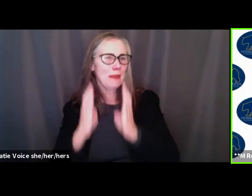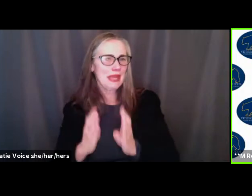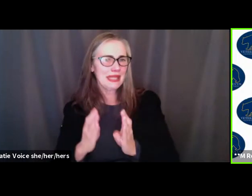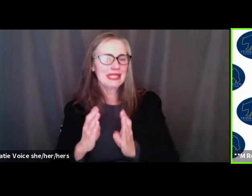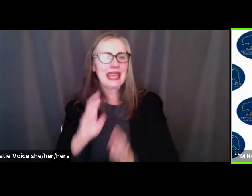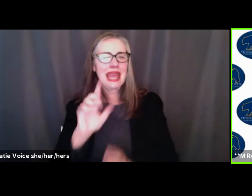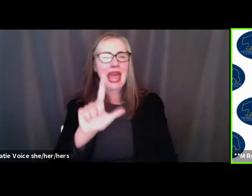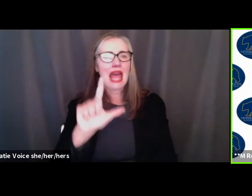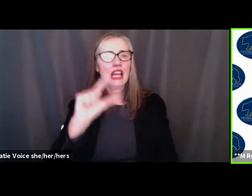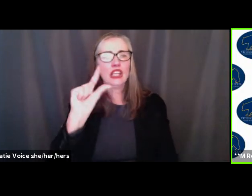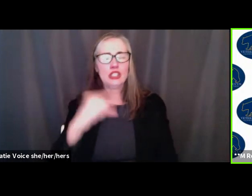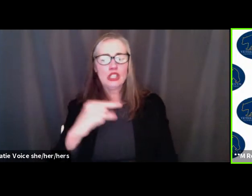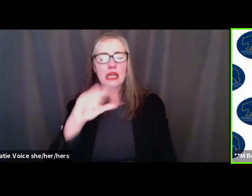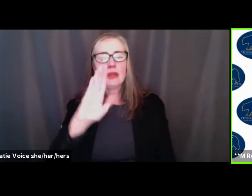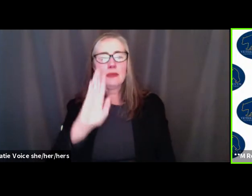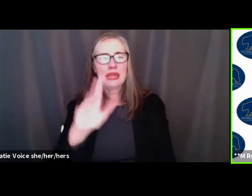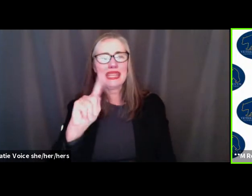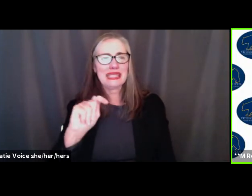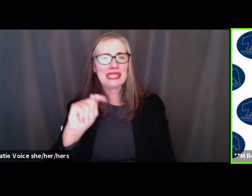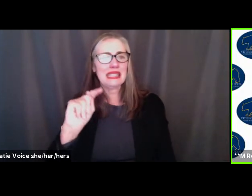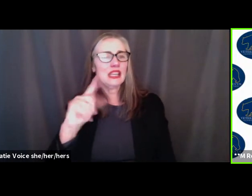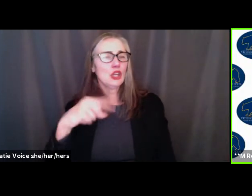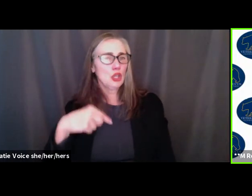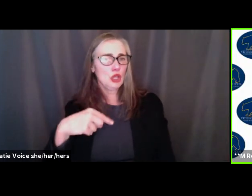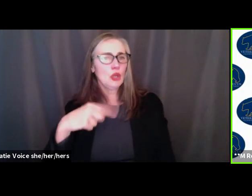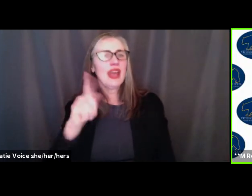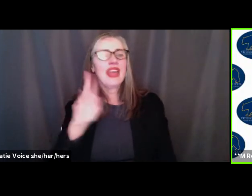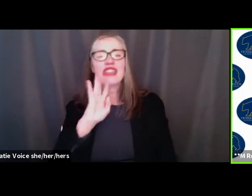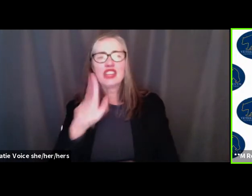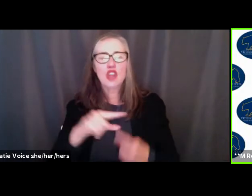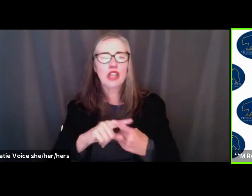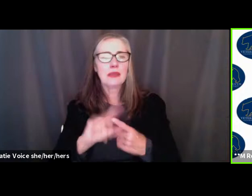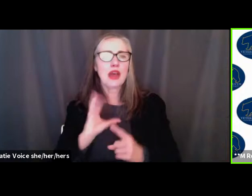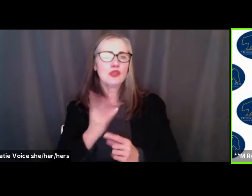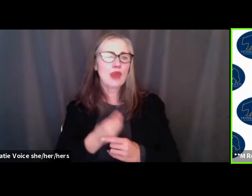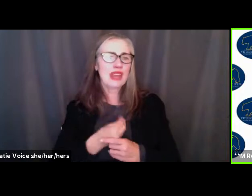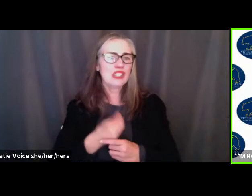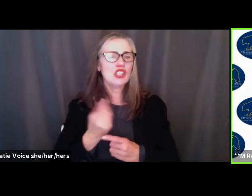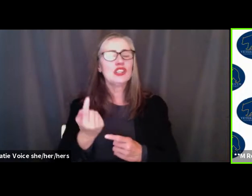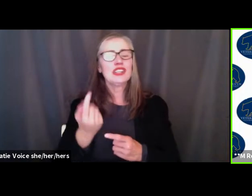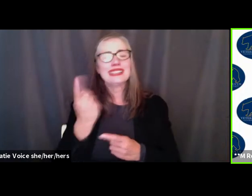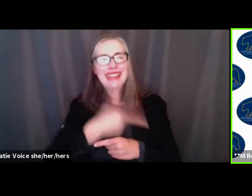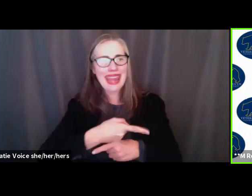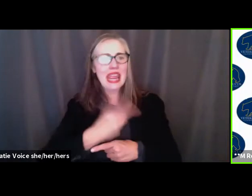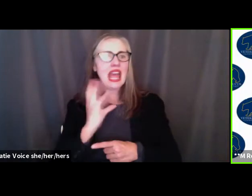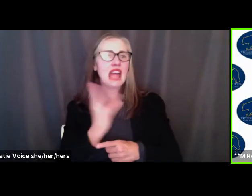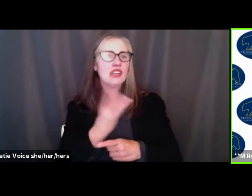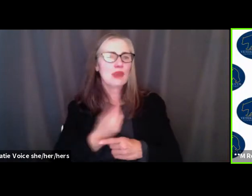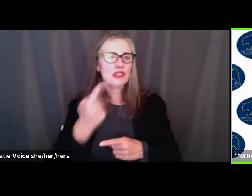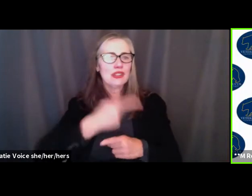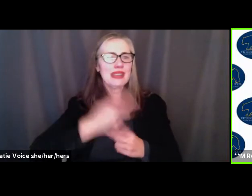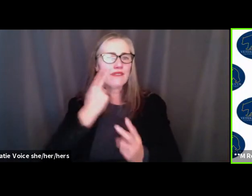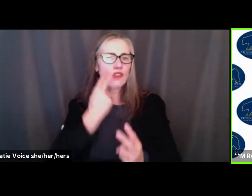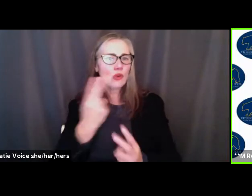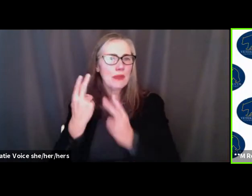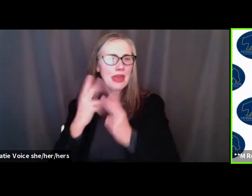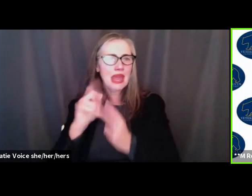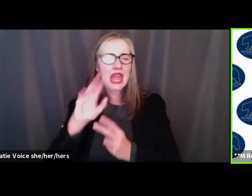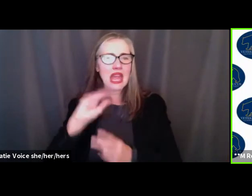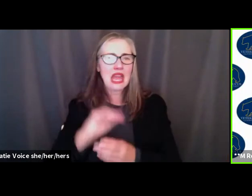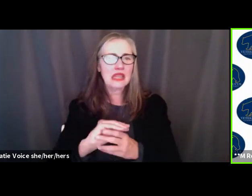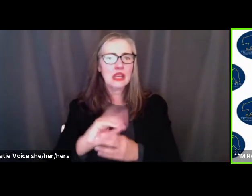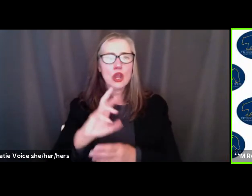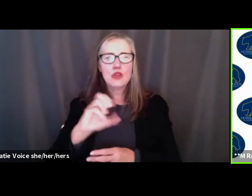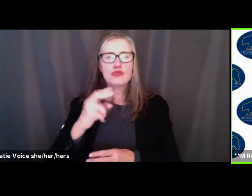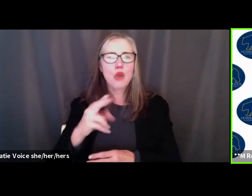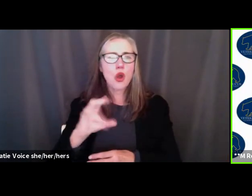on Trans Awareness Day and the Transgender Day of Remembrance and trans issues, and Representative Ro Khanna gave a